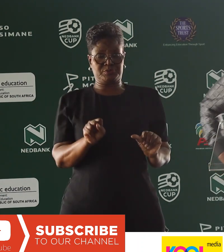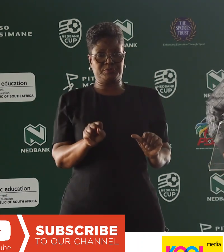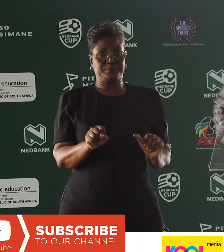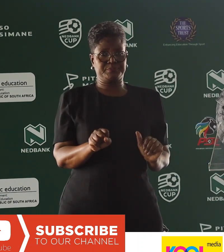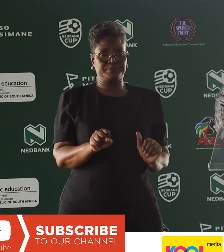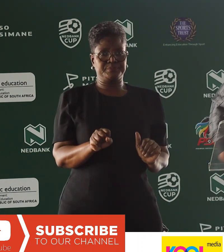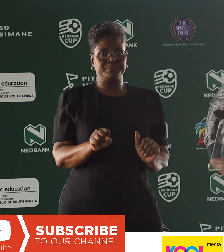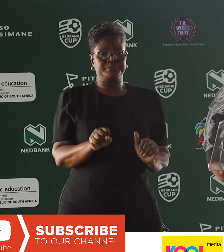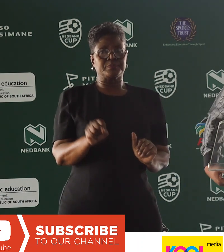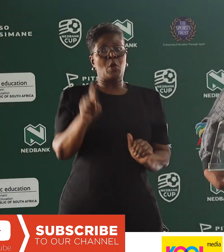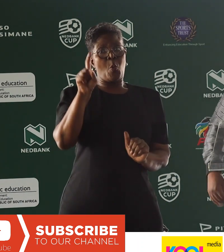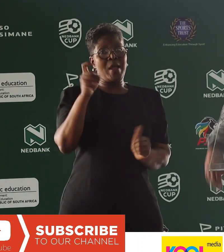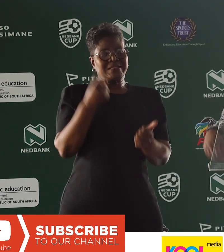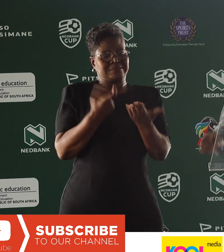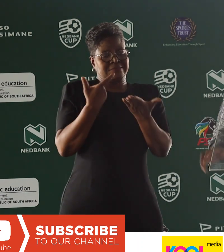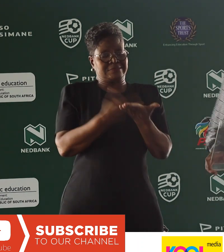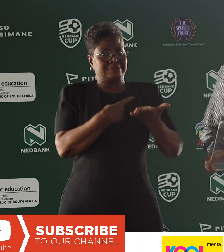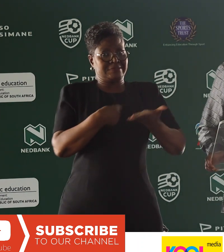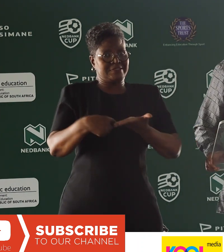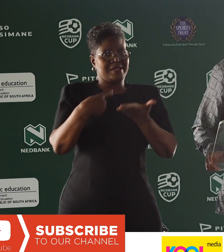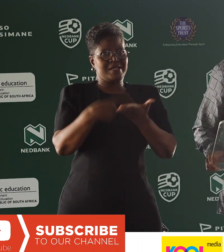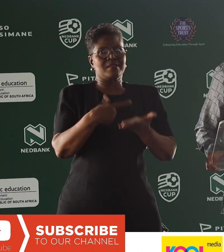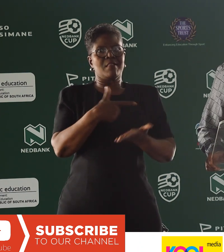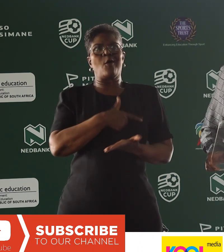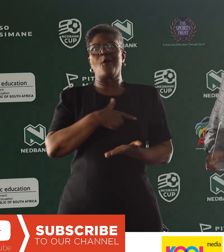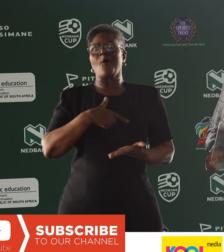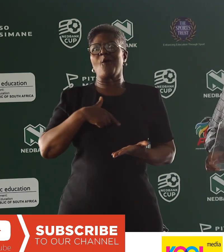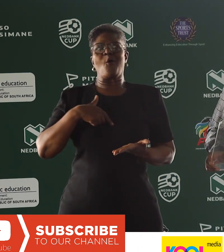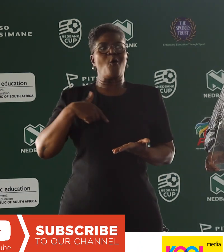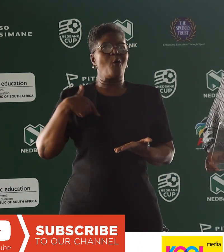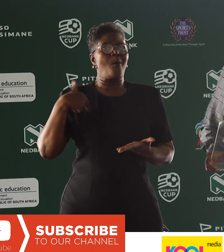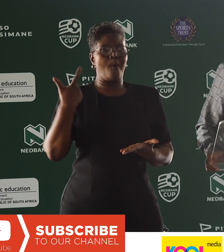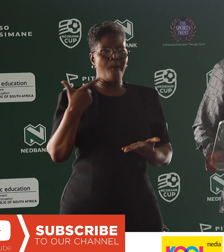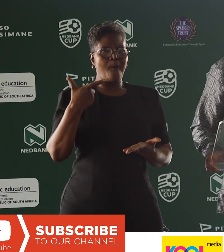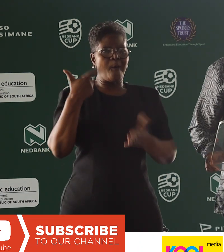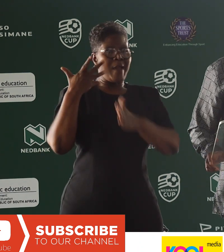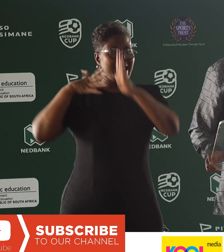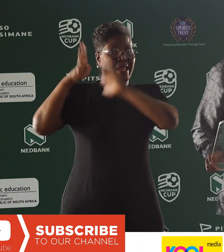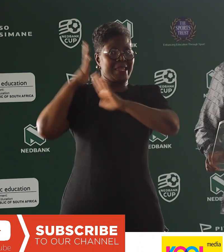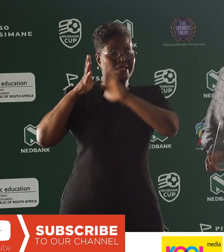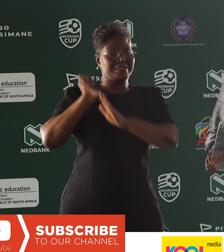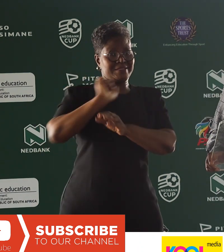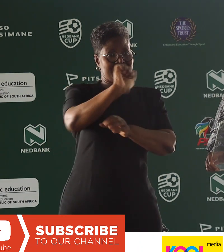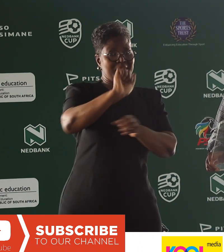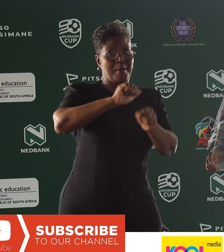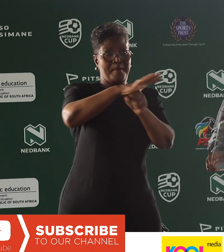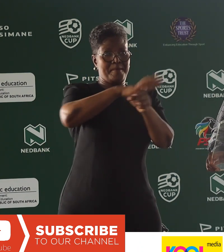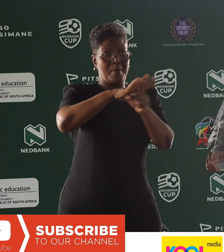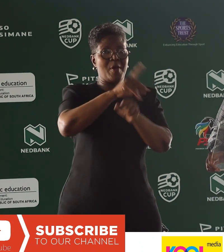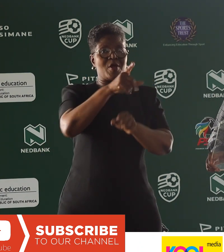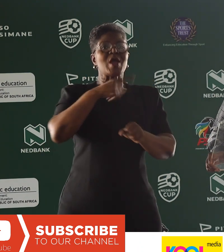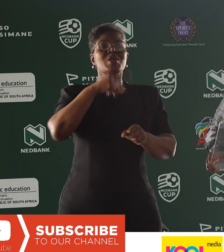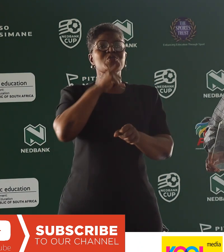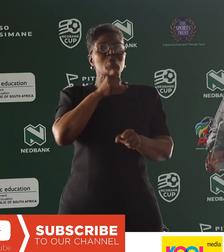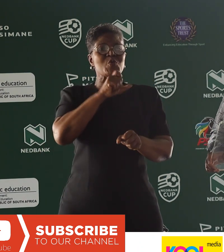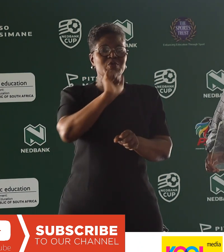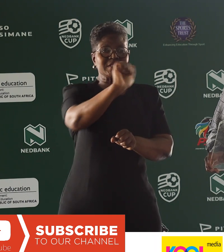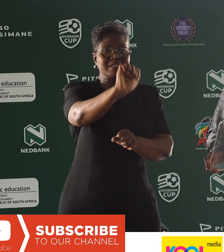And one discussion we've had was too long, given his history and the background, to use him as a barometer, as a